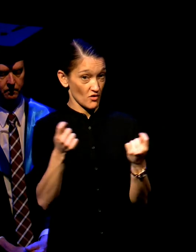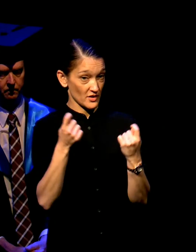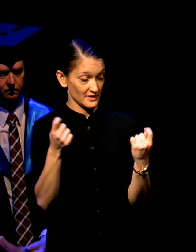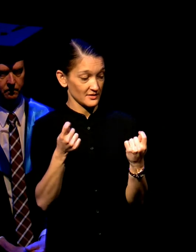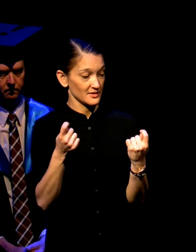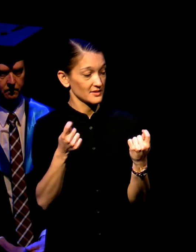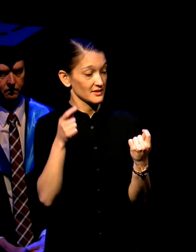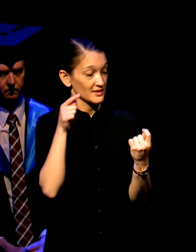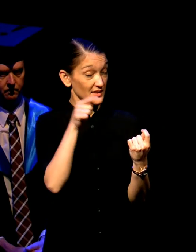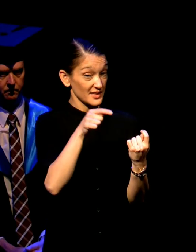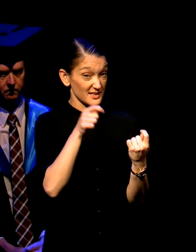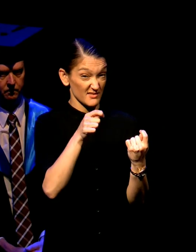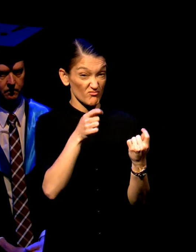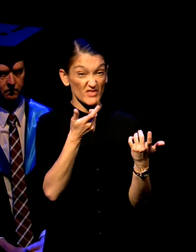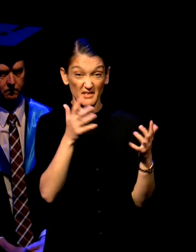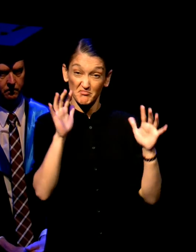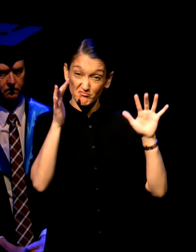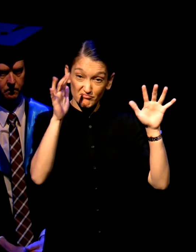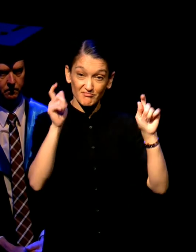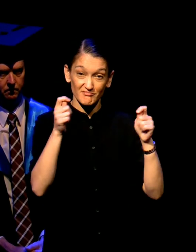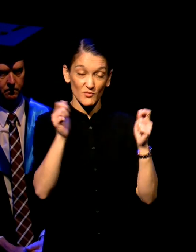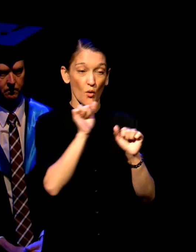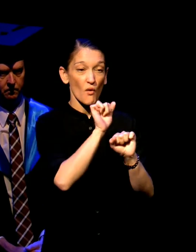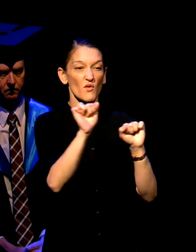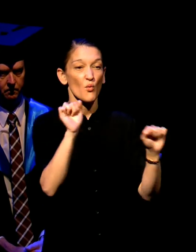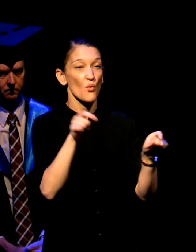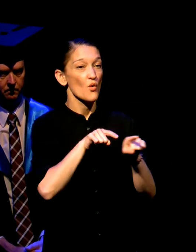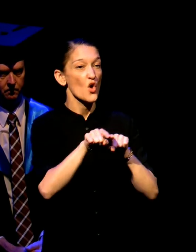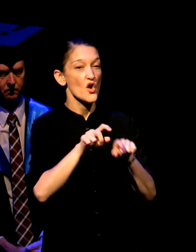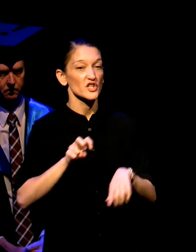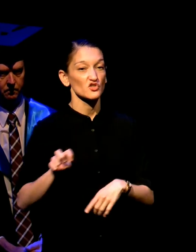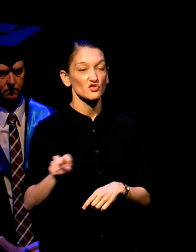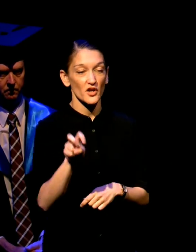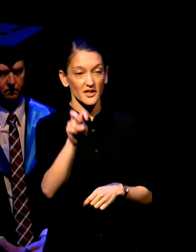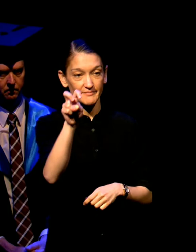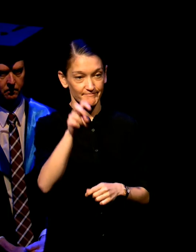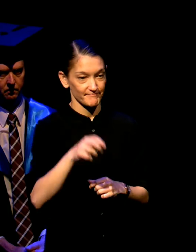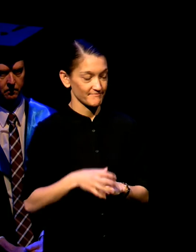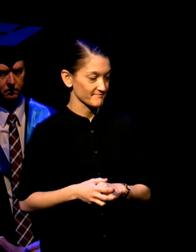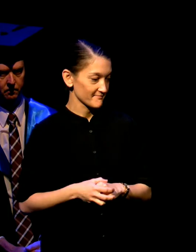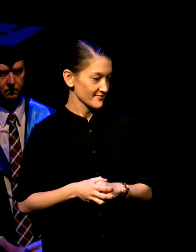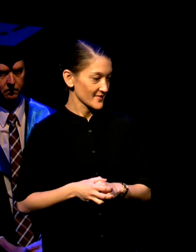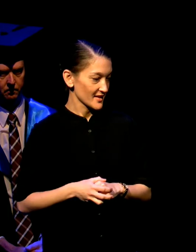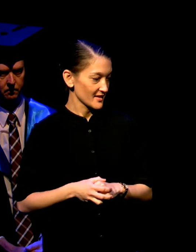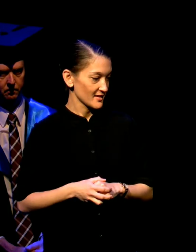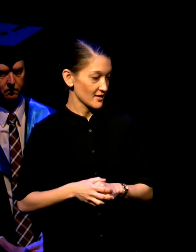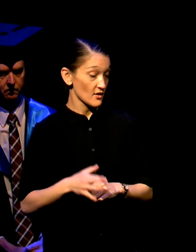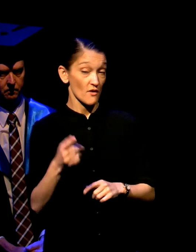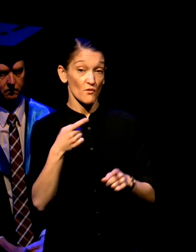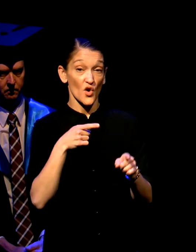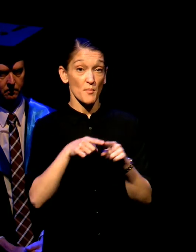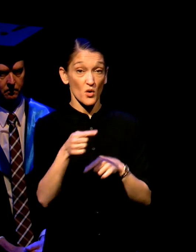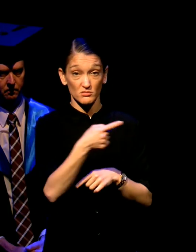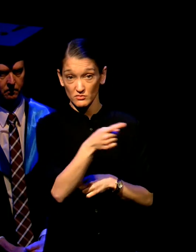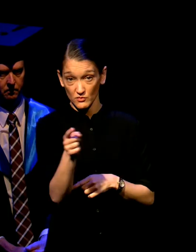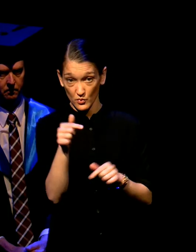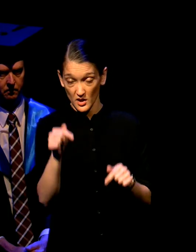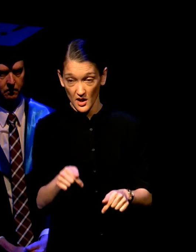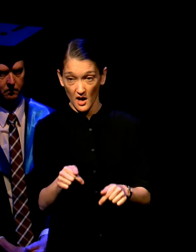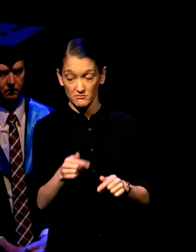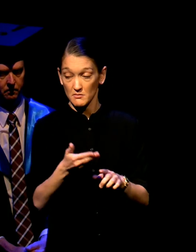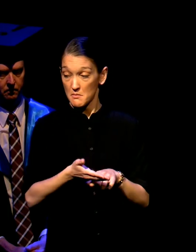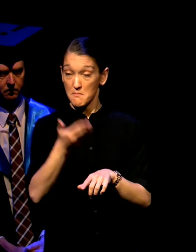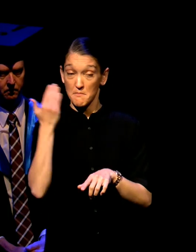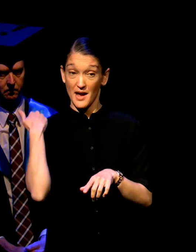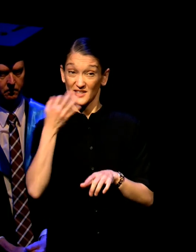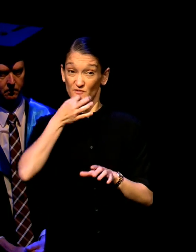and culmination of our students' learning journey. It should be said that for most of you here, your learning journey over the past few